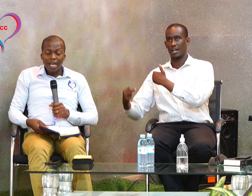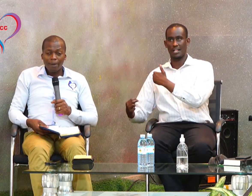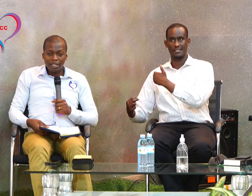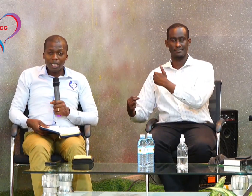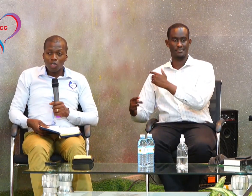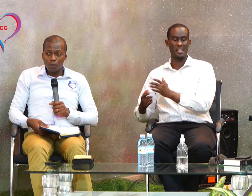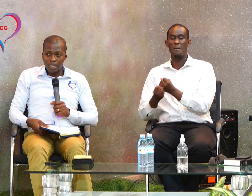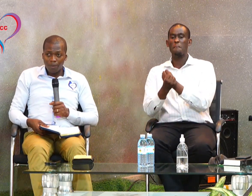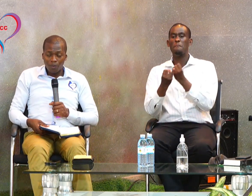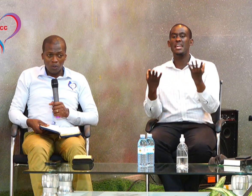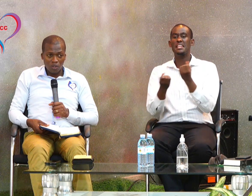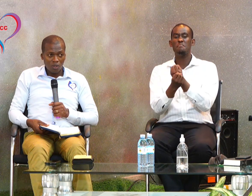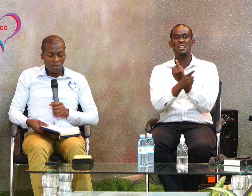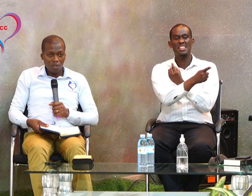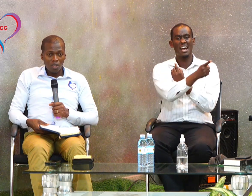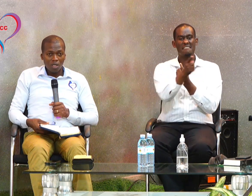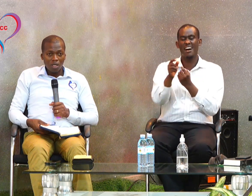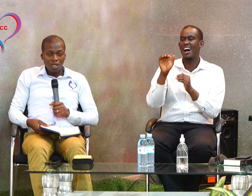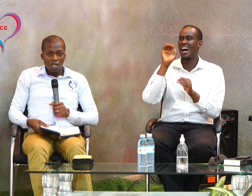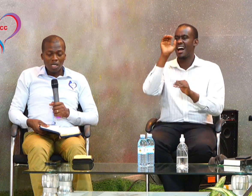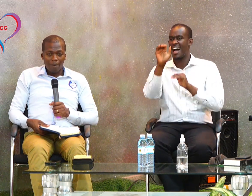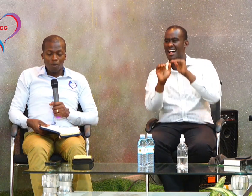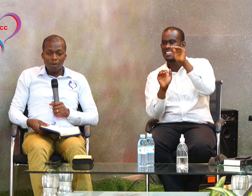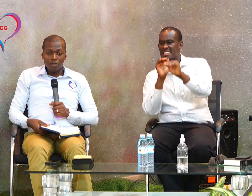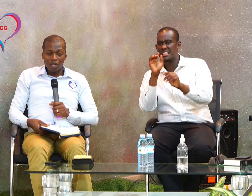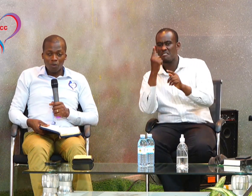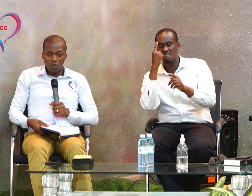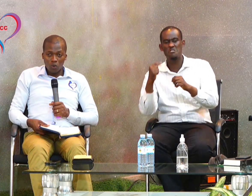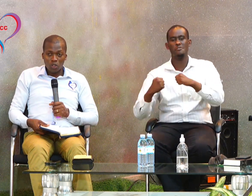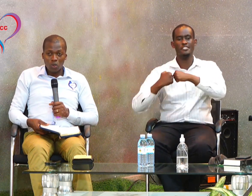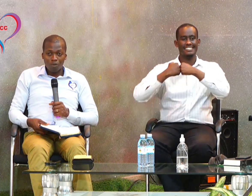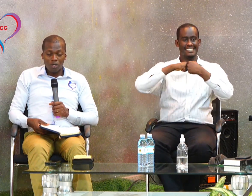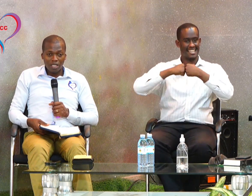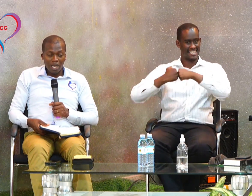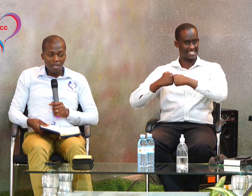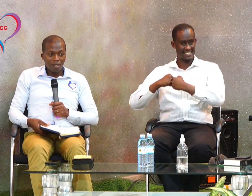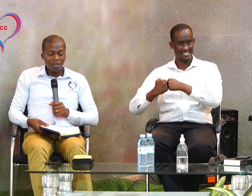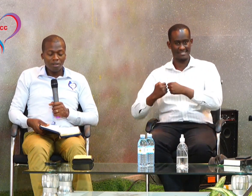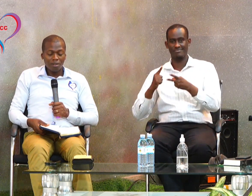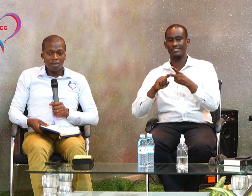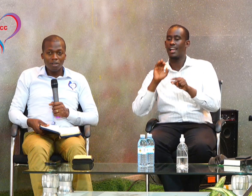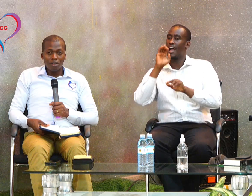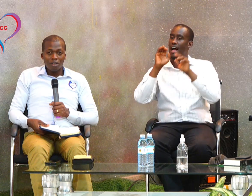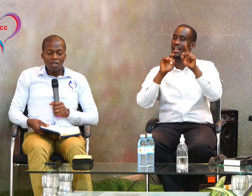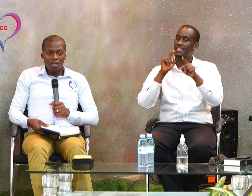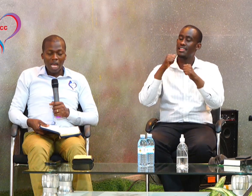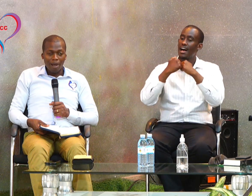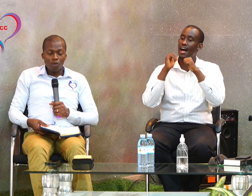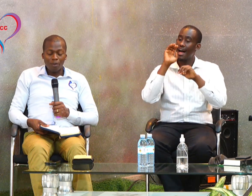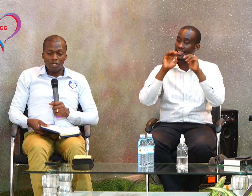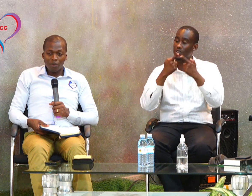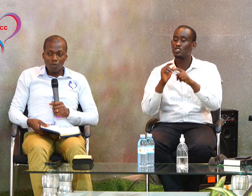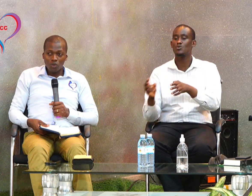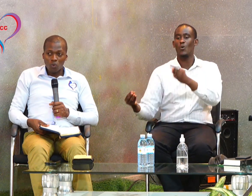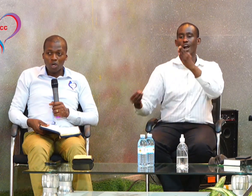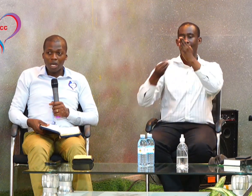Era ng'abasinga tubuuza ebibuuzo. Some ask questions to challenge. Abamu babuuza ebibuuzo okusoomooza. Others ask questions to add in their nonsense. Abamu